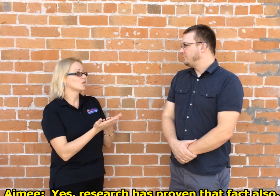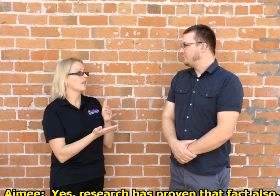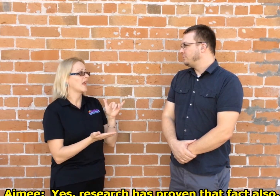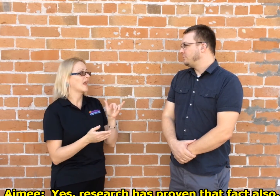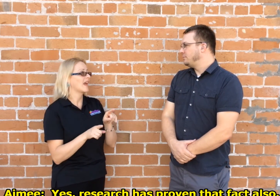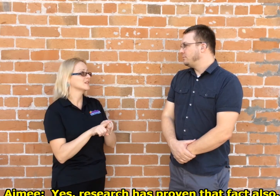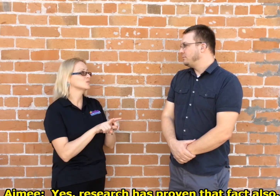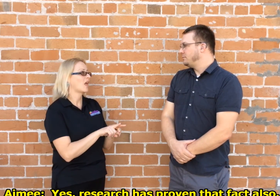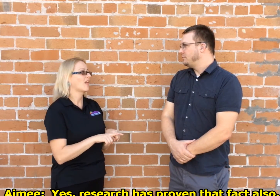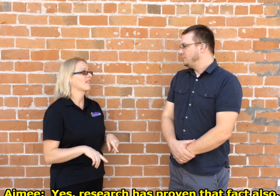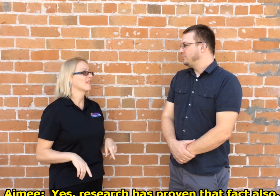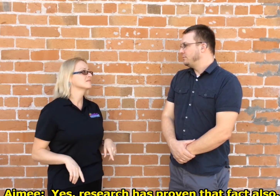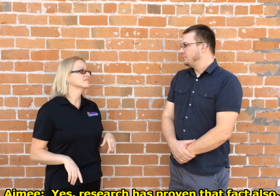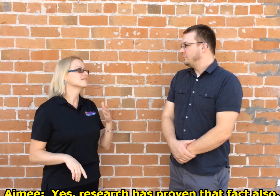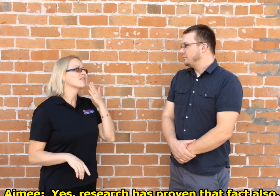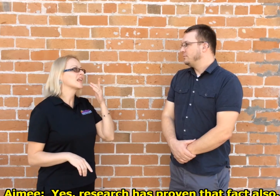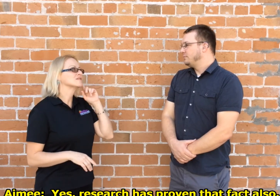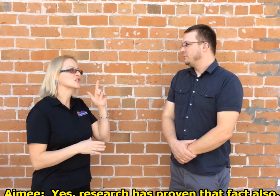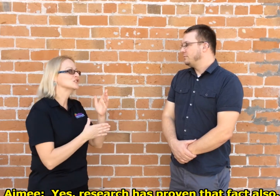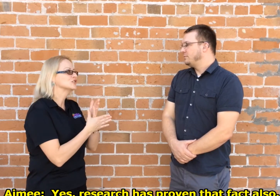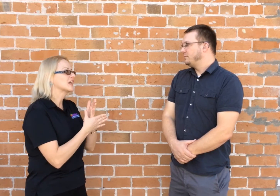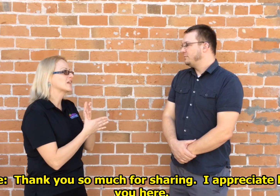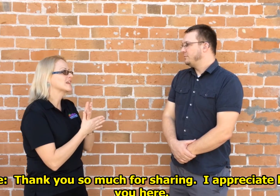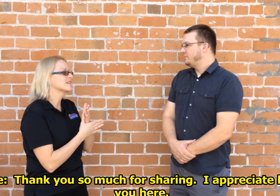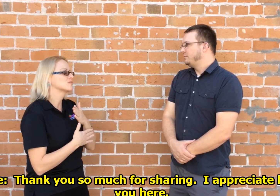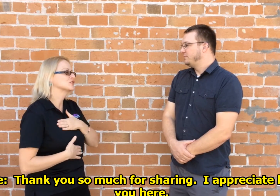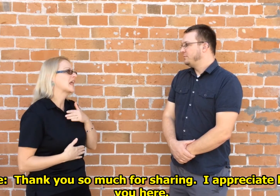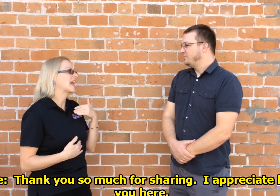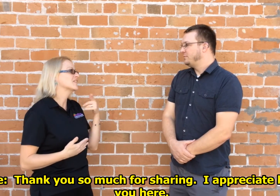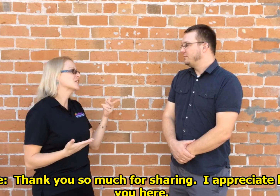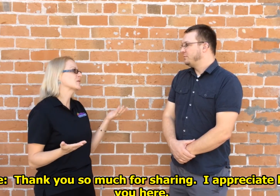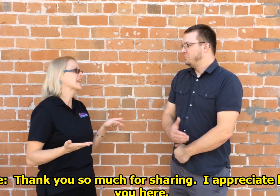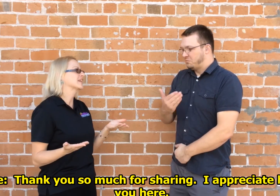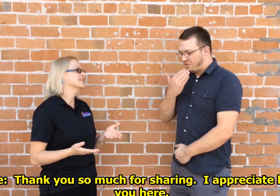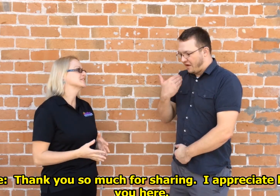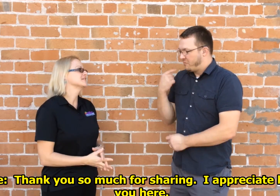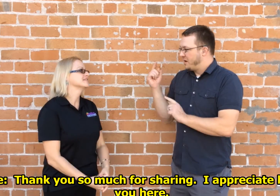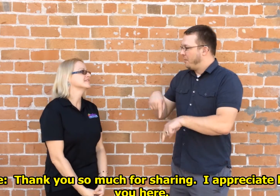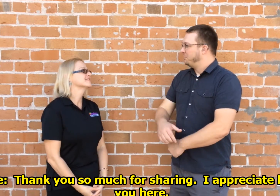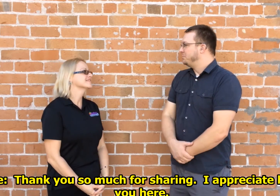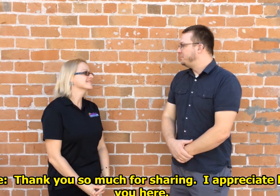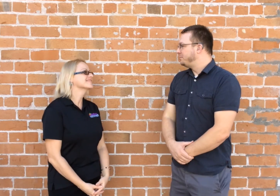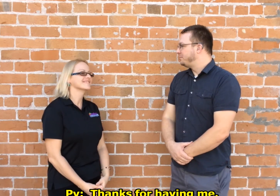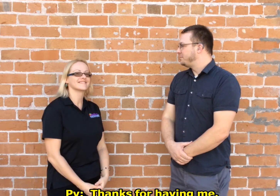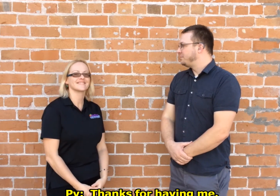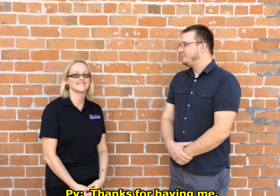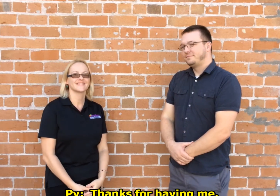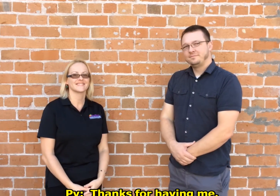Yes, research has proven that fact also. Thank you so much for sharing. I appreciate having you here. Thanks for having me.